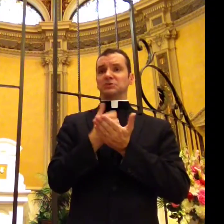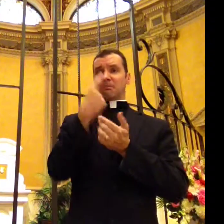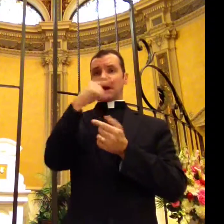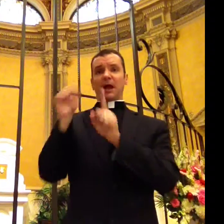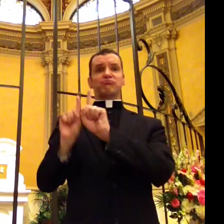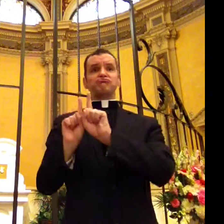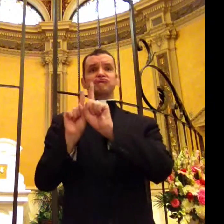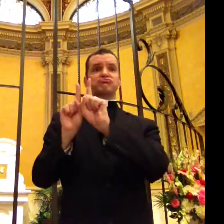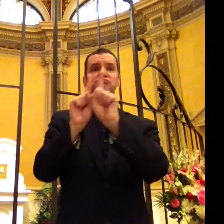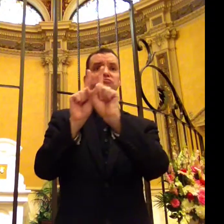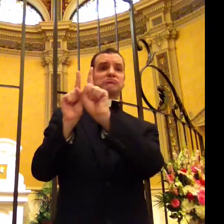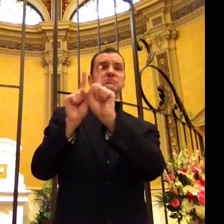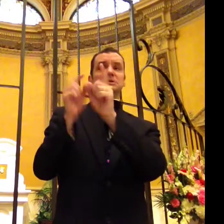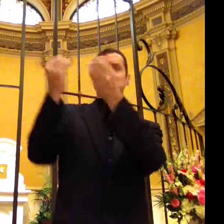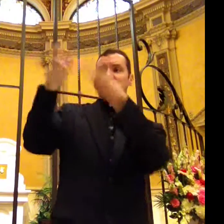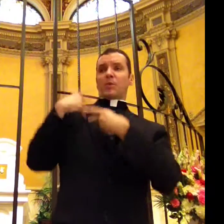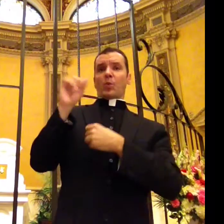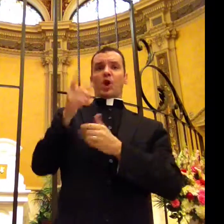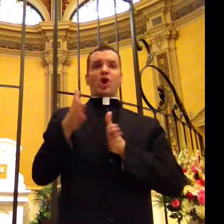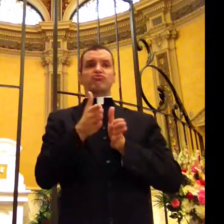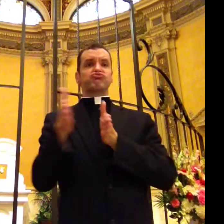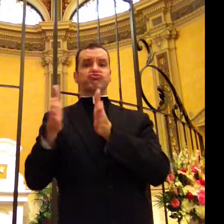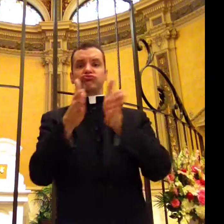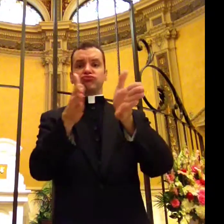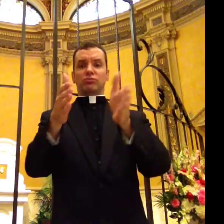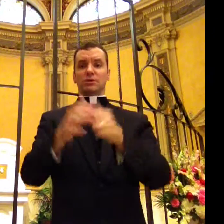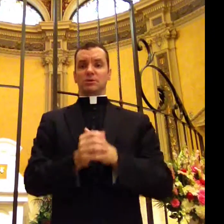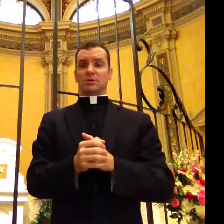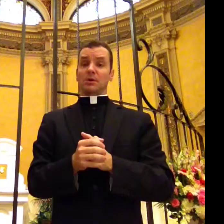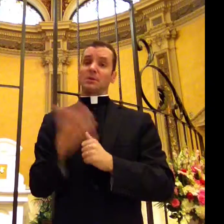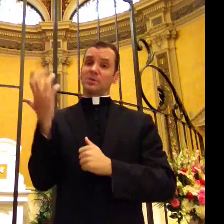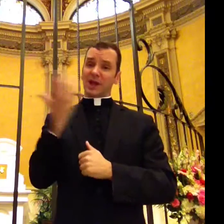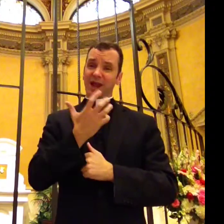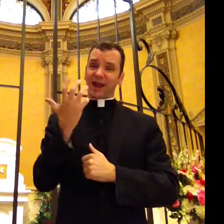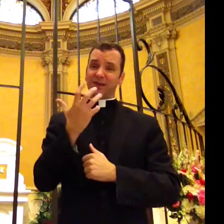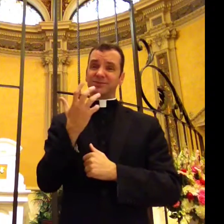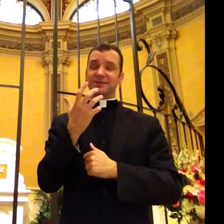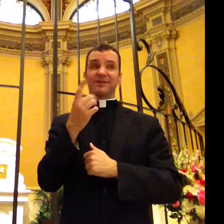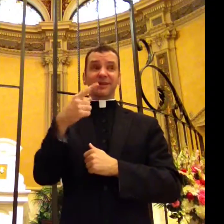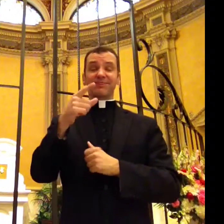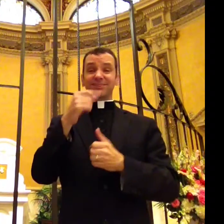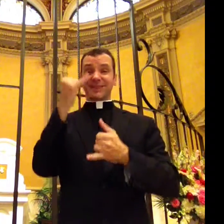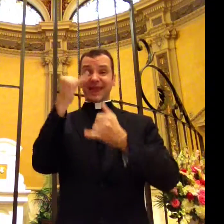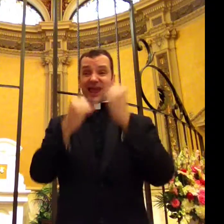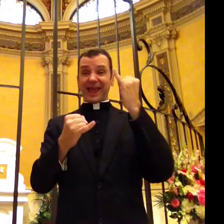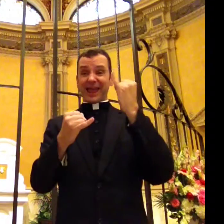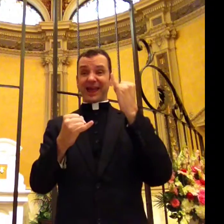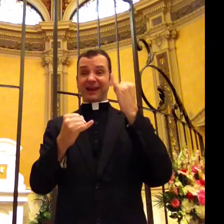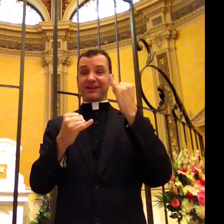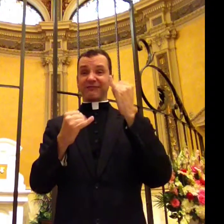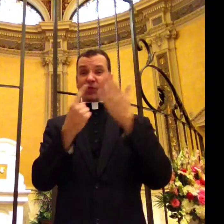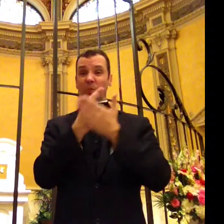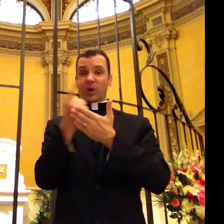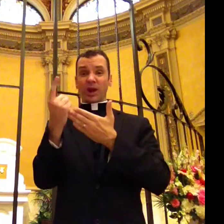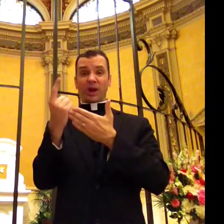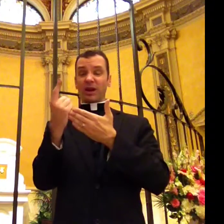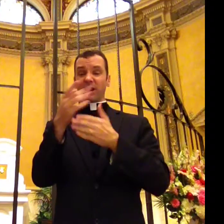blind and I will need your help. Would you mind guiding me and telling me which street I should take?" That was an amazing